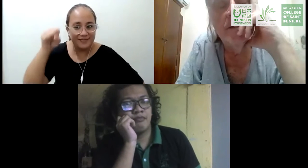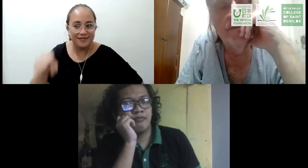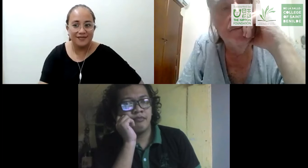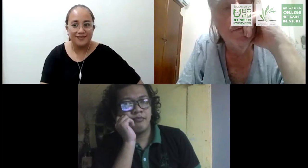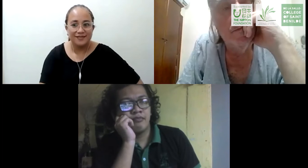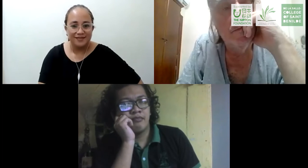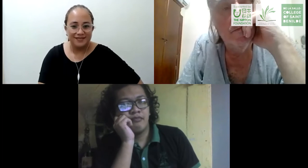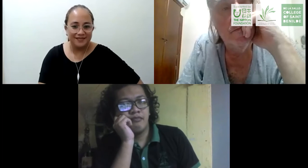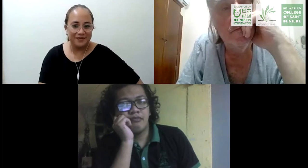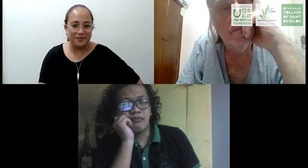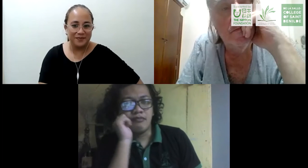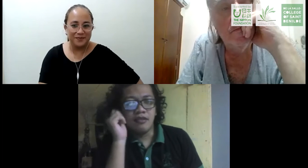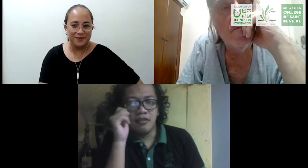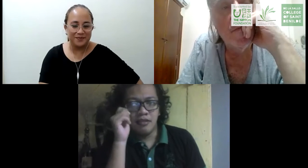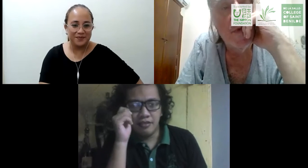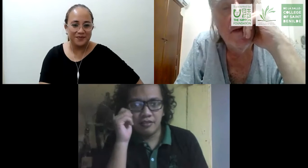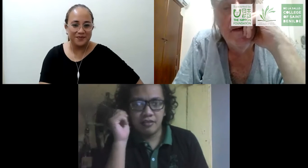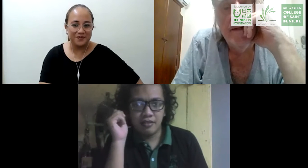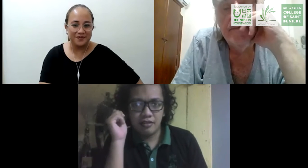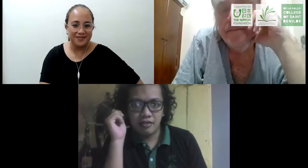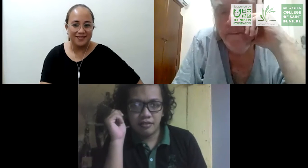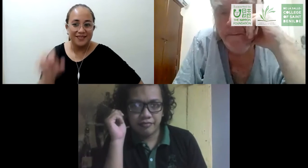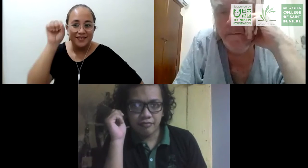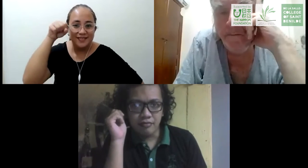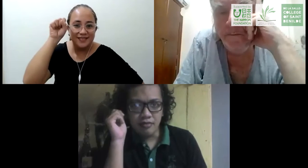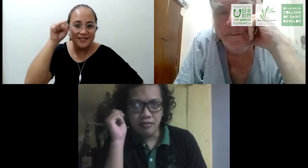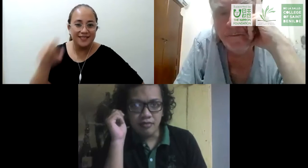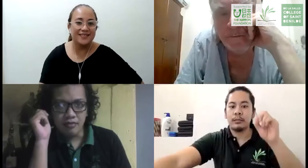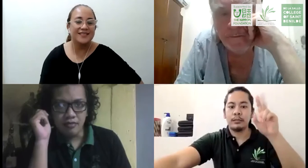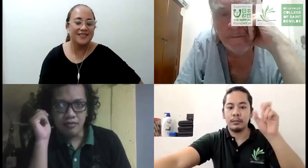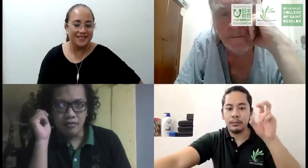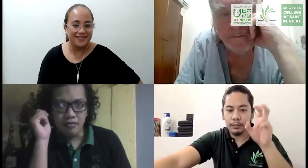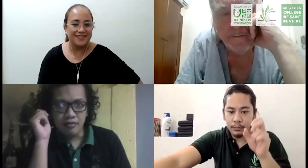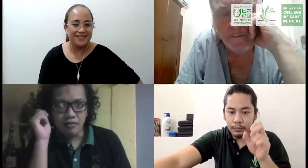Yes, Chuck. Can you spotlight me?